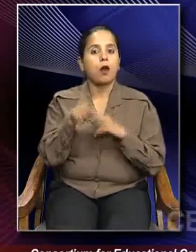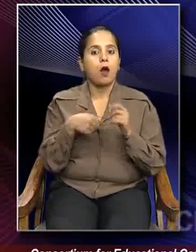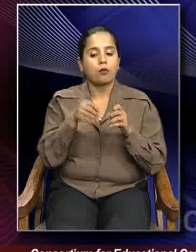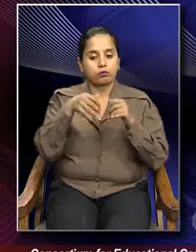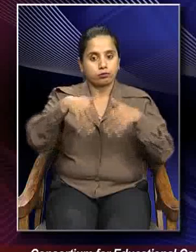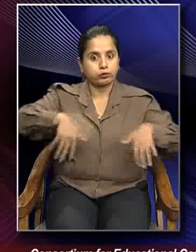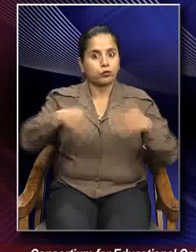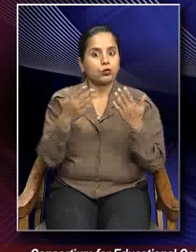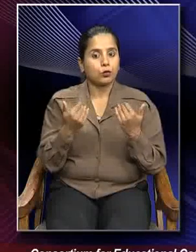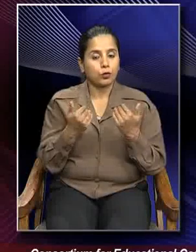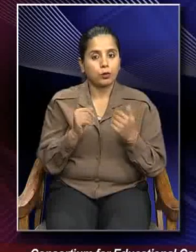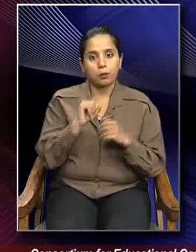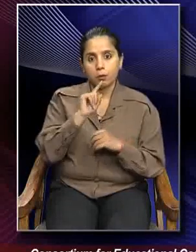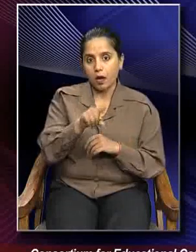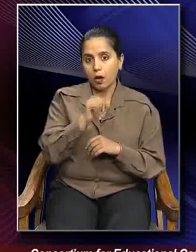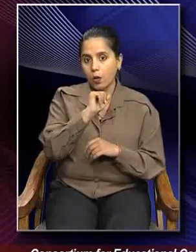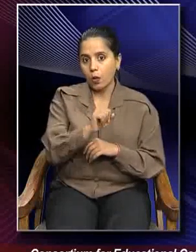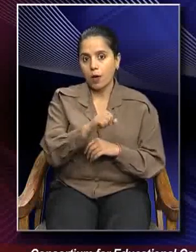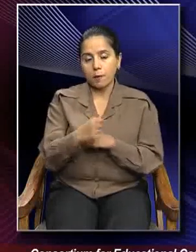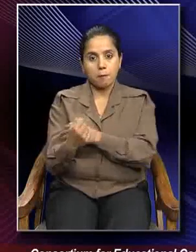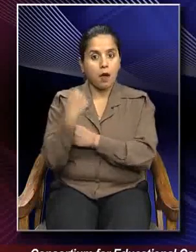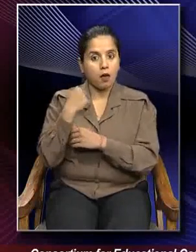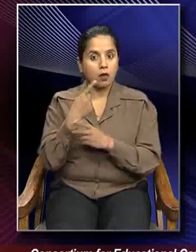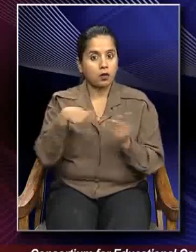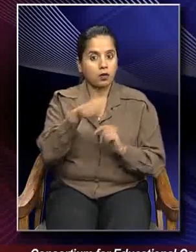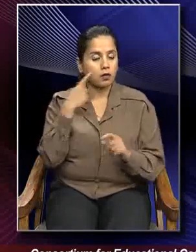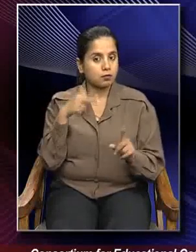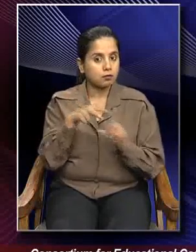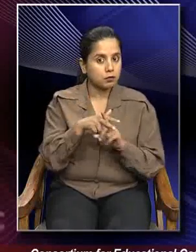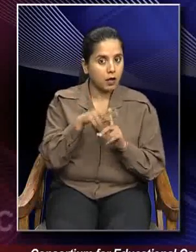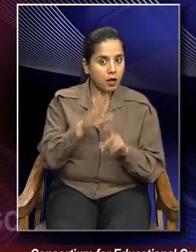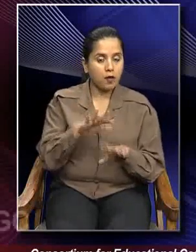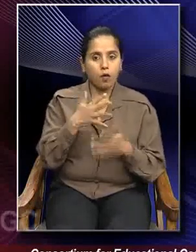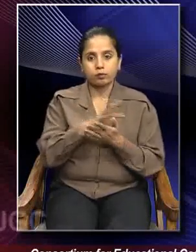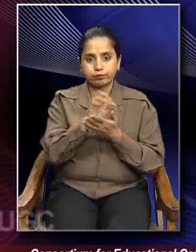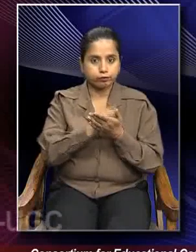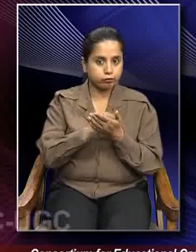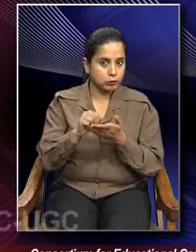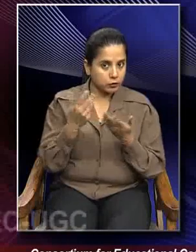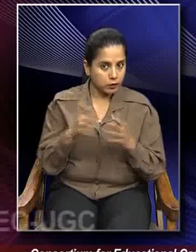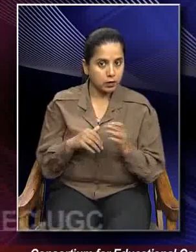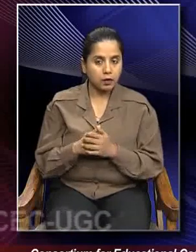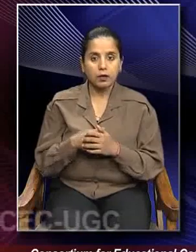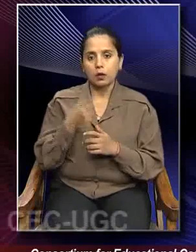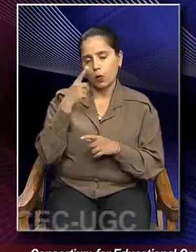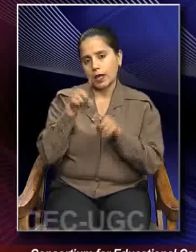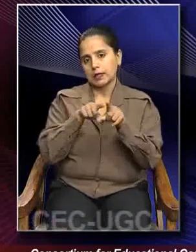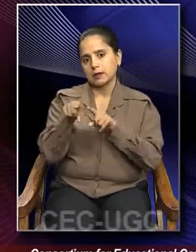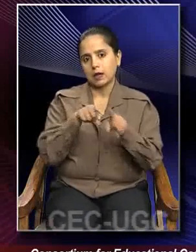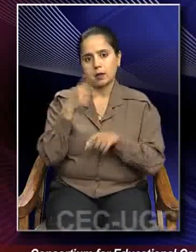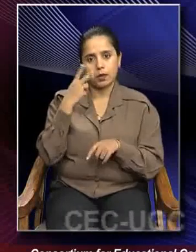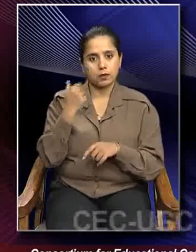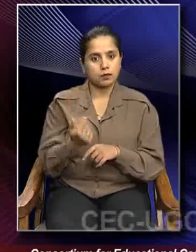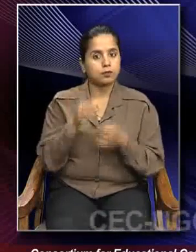When this power is obstructed or destroyed, as for example in the